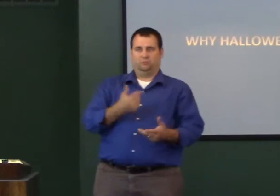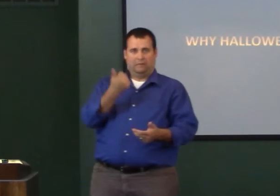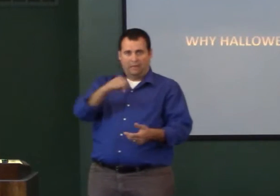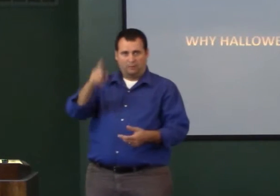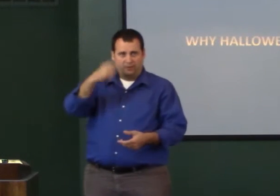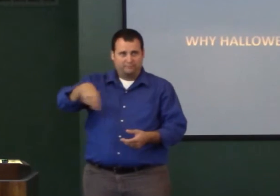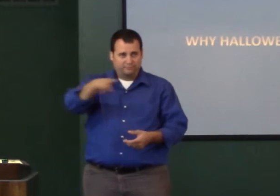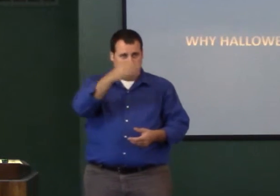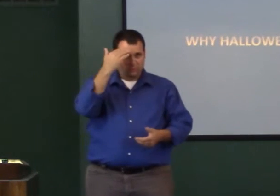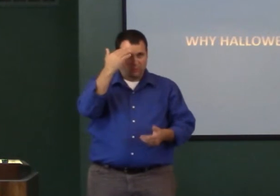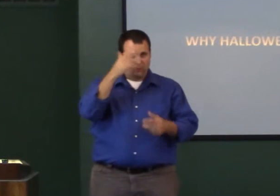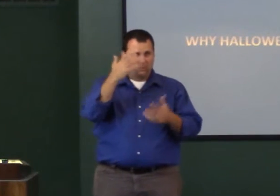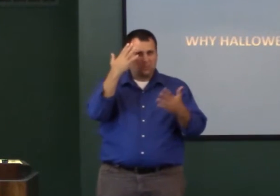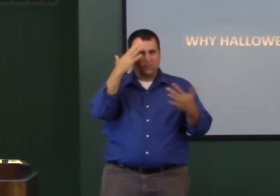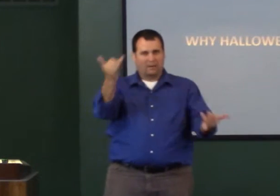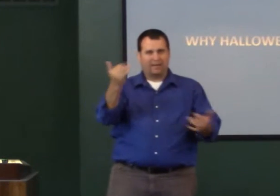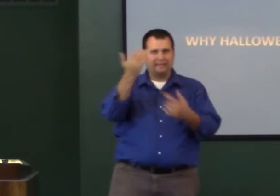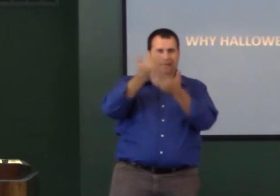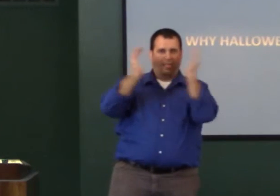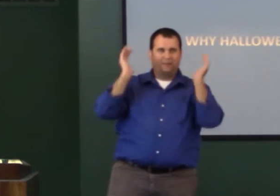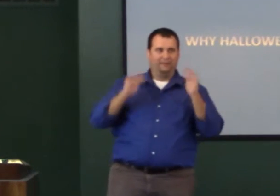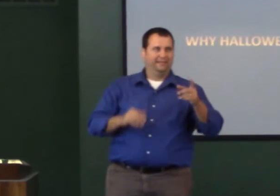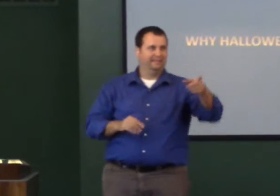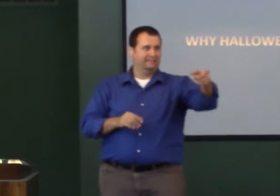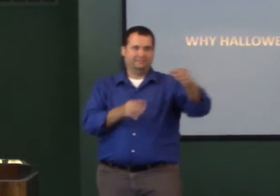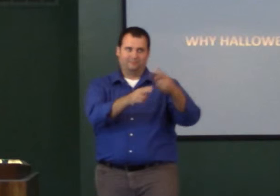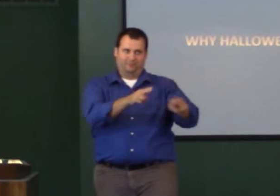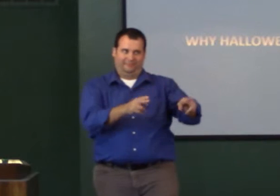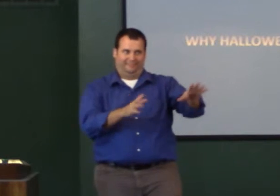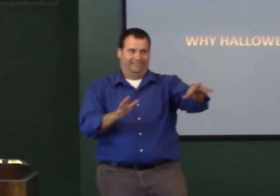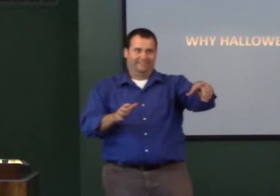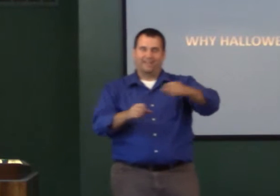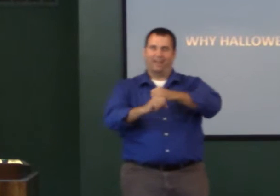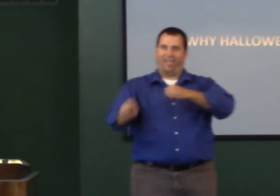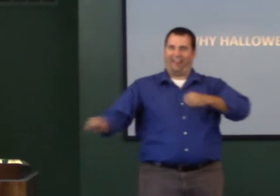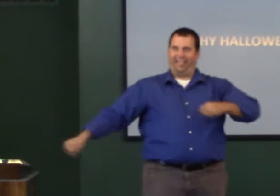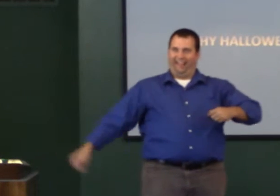Okay, when did that start? Do you know why that was happening?